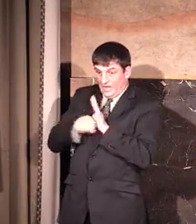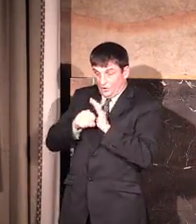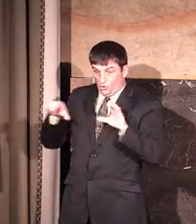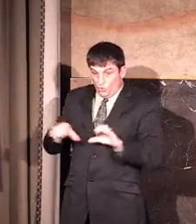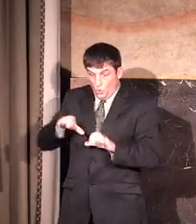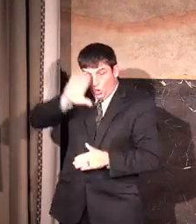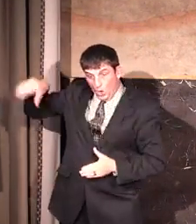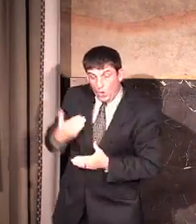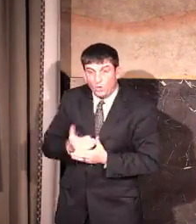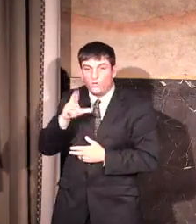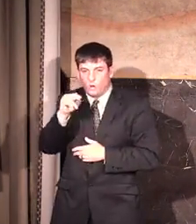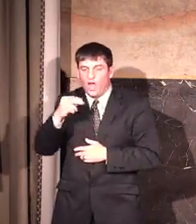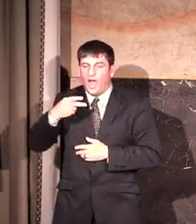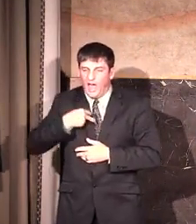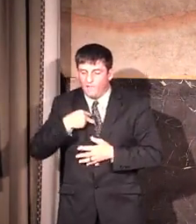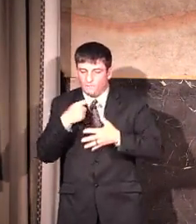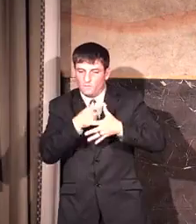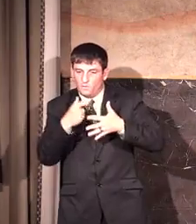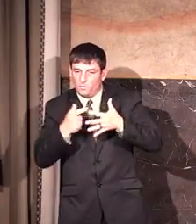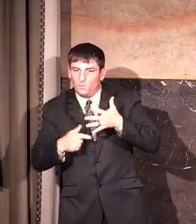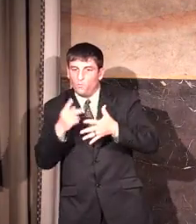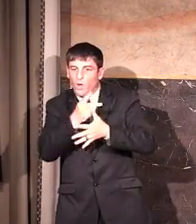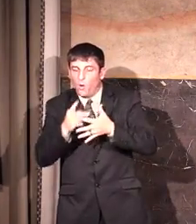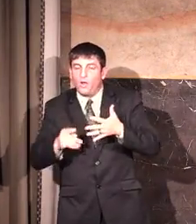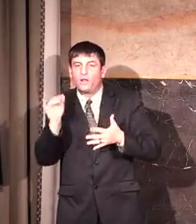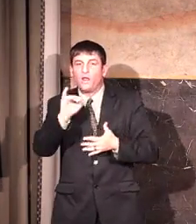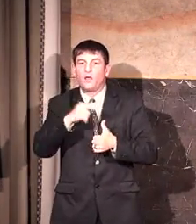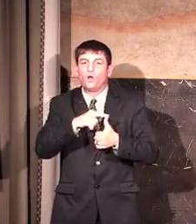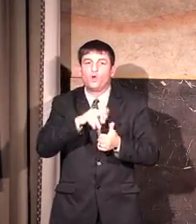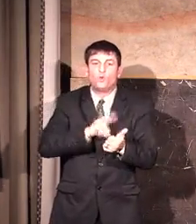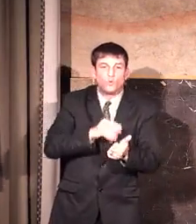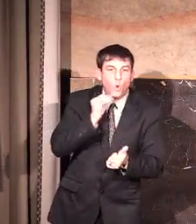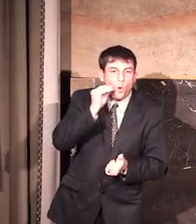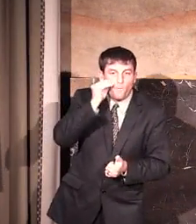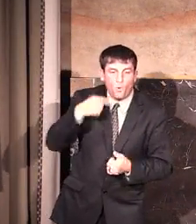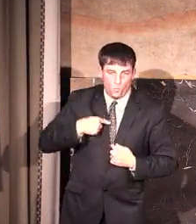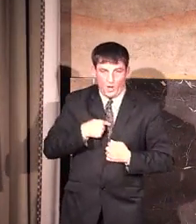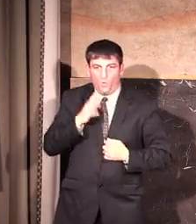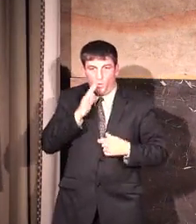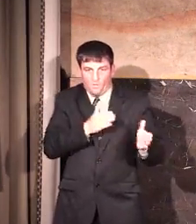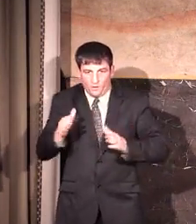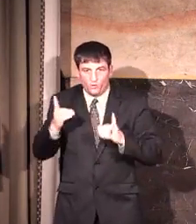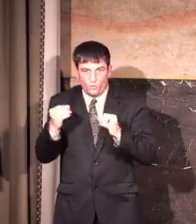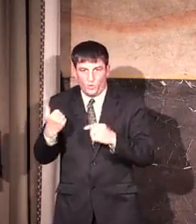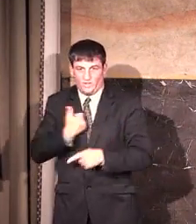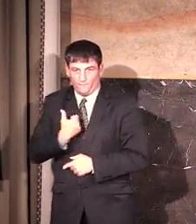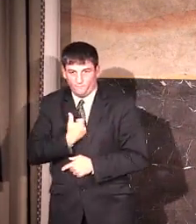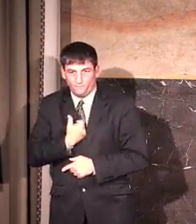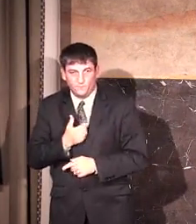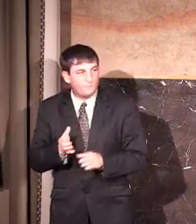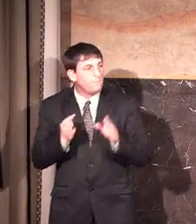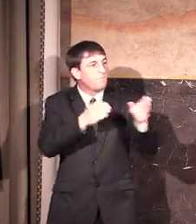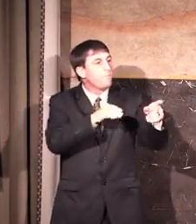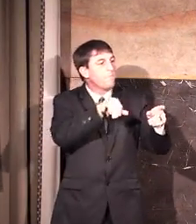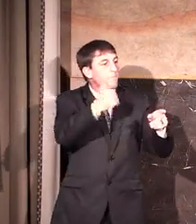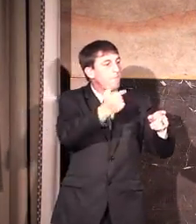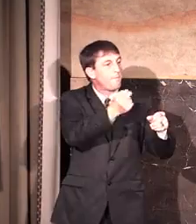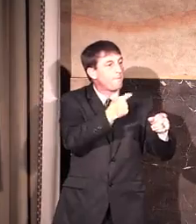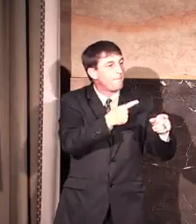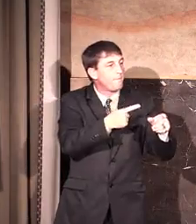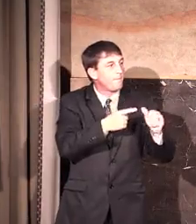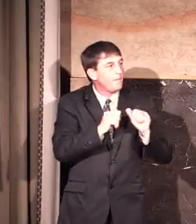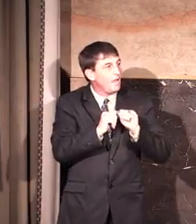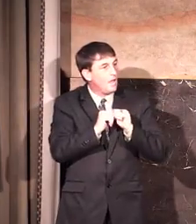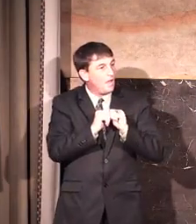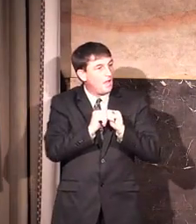specific priorities like nursing home hotspots that we will be doing ourselves. How Please. retroactive is the